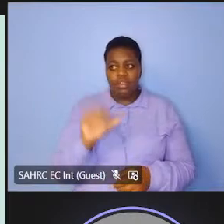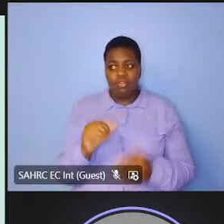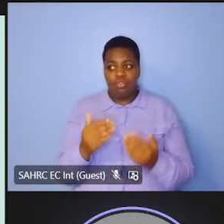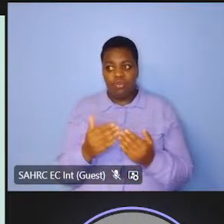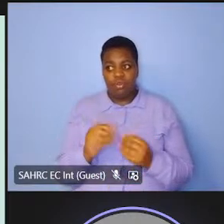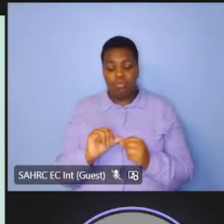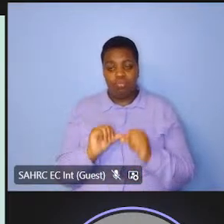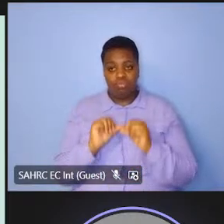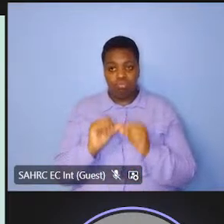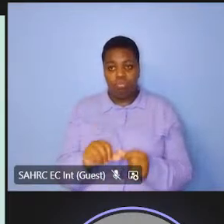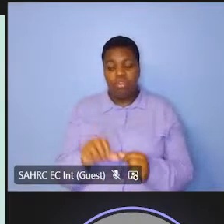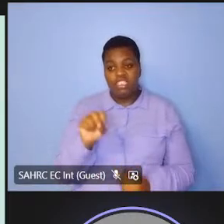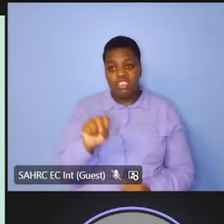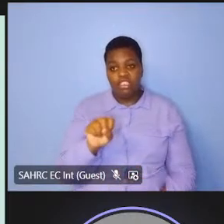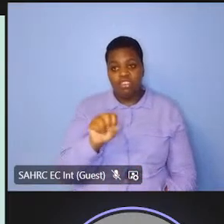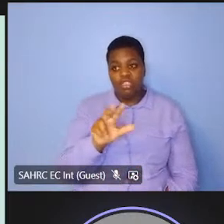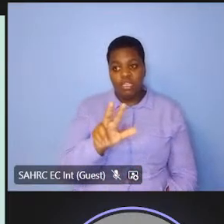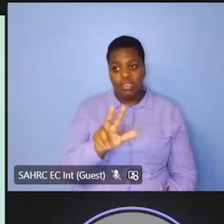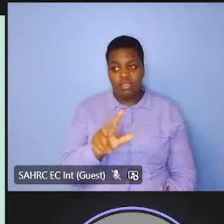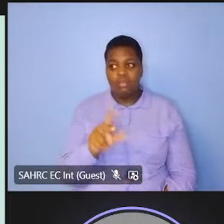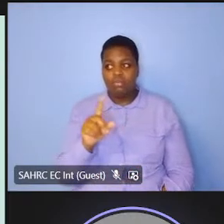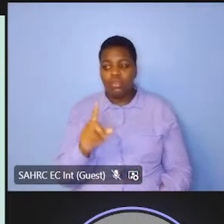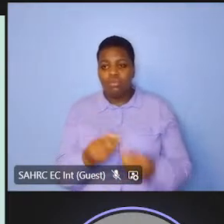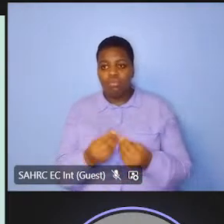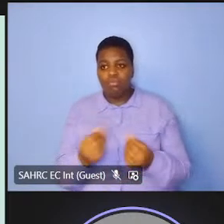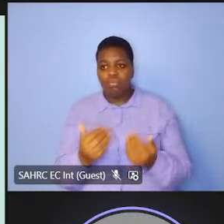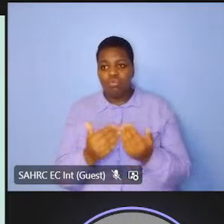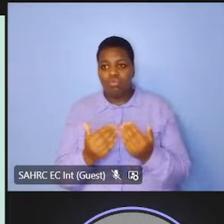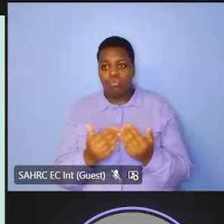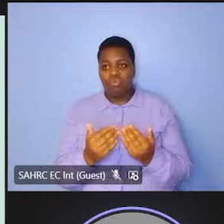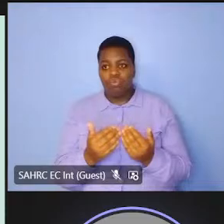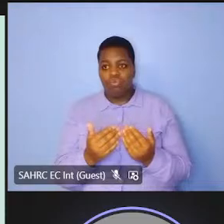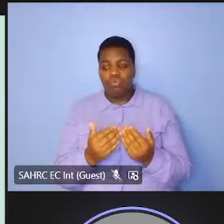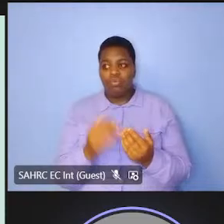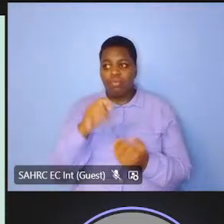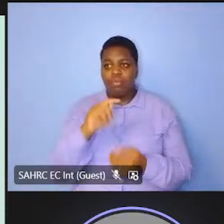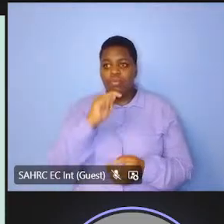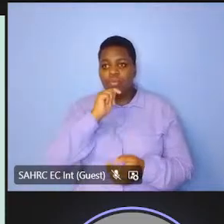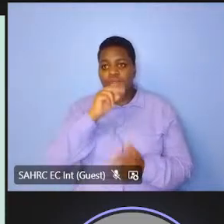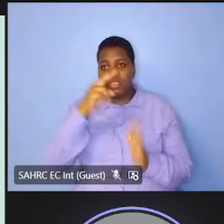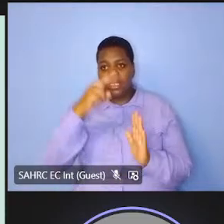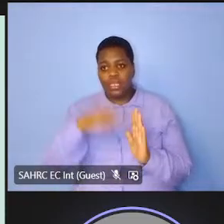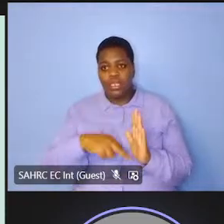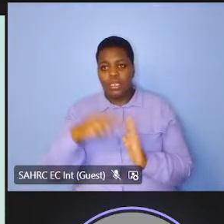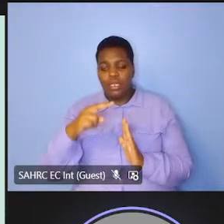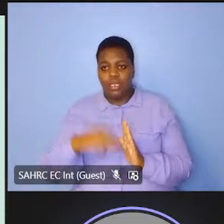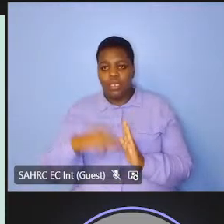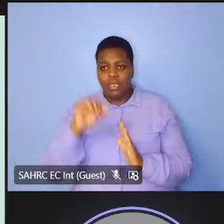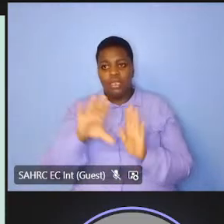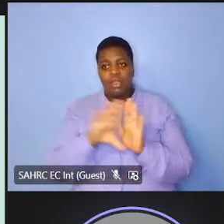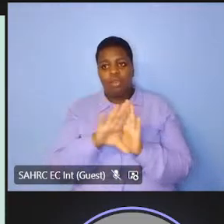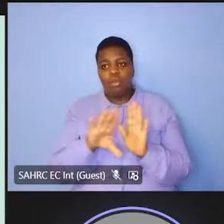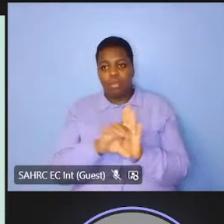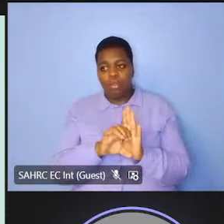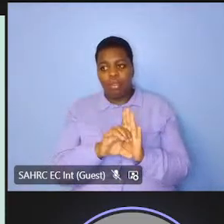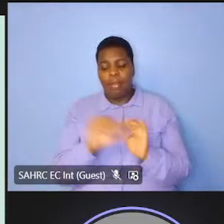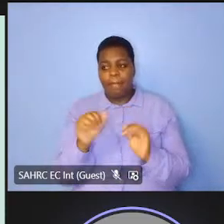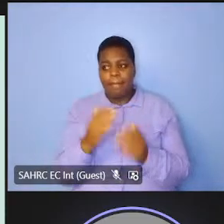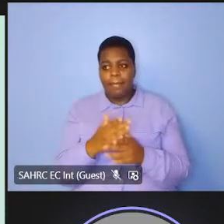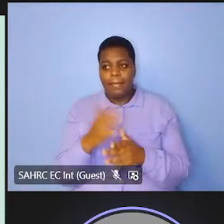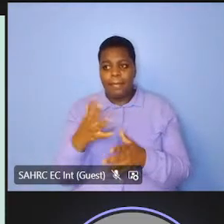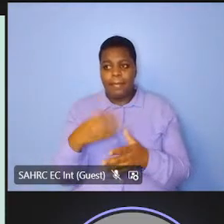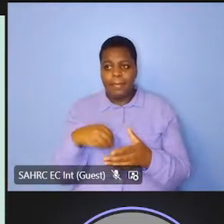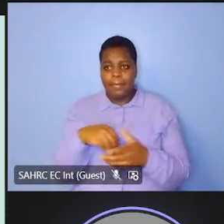in Section 8 to deal with school codes of conduct. And really, the purpose of school codes of conduct is to regulate our